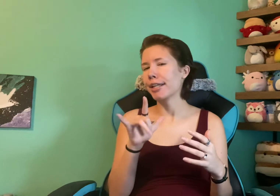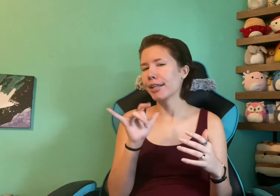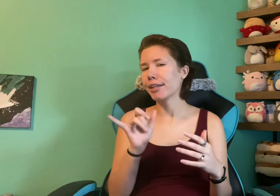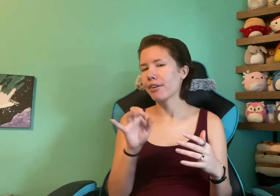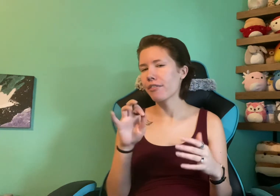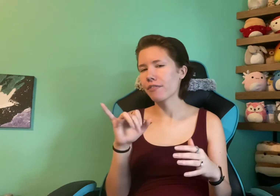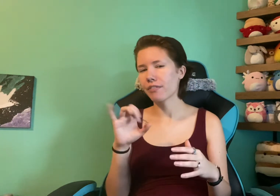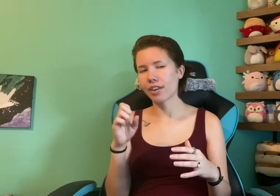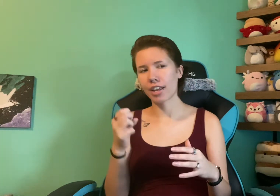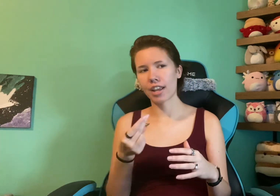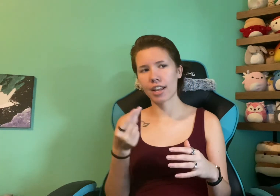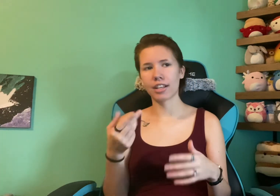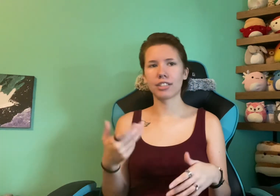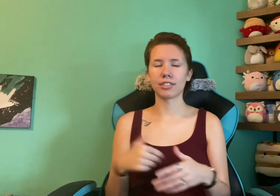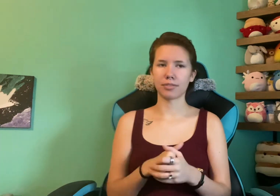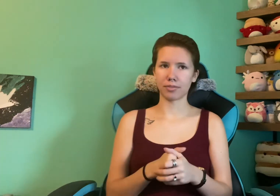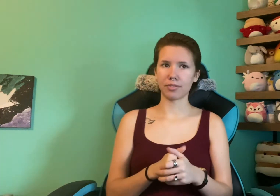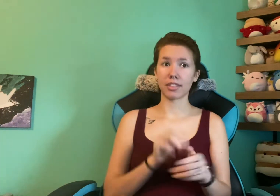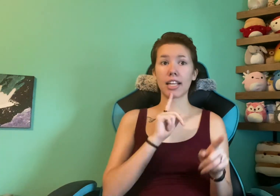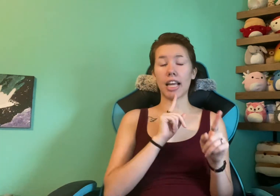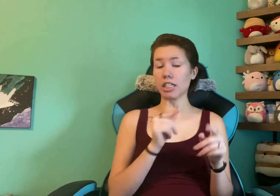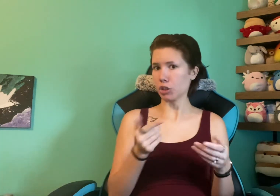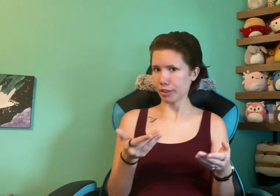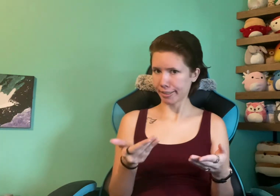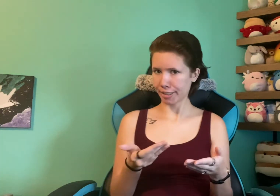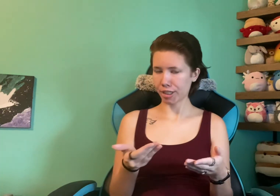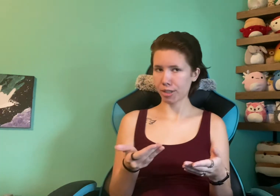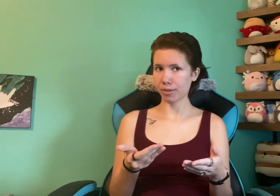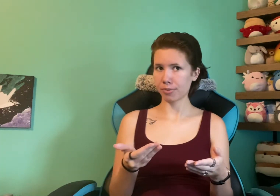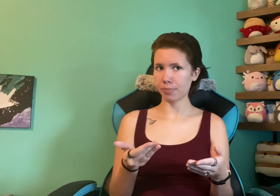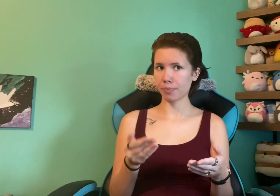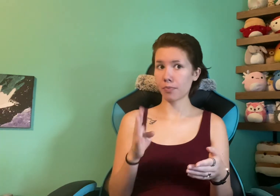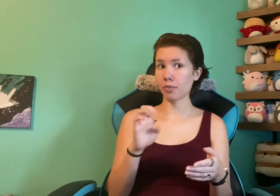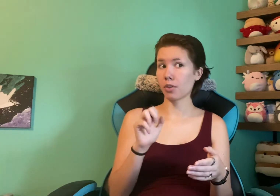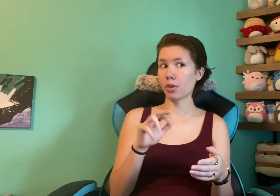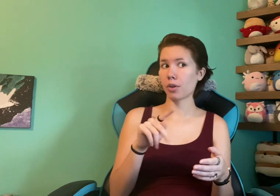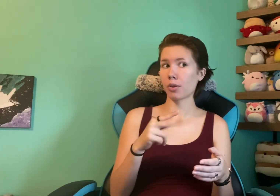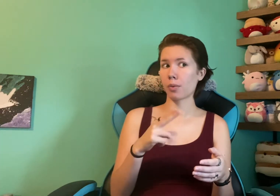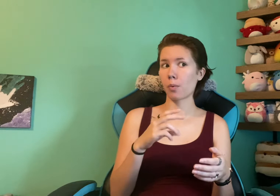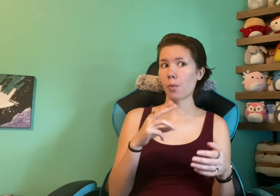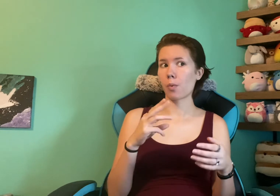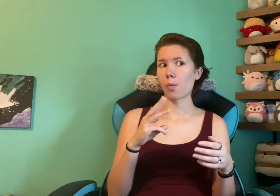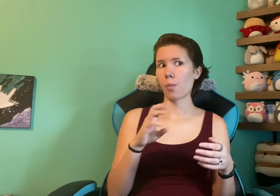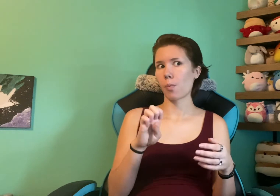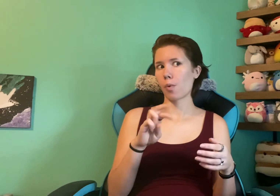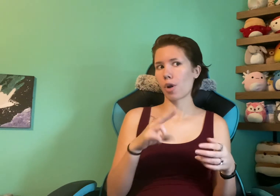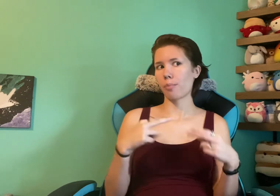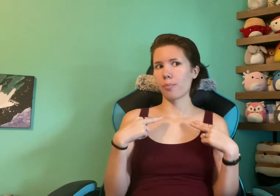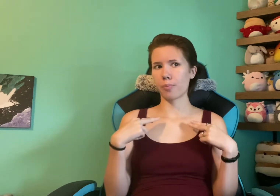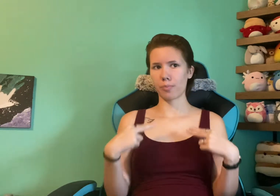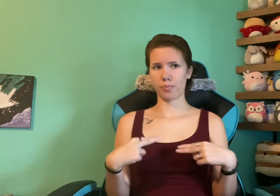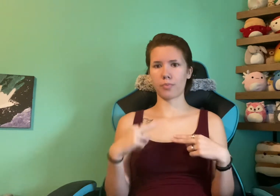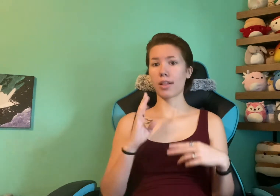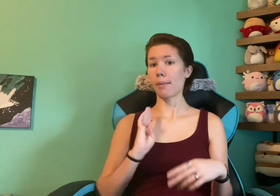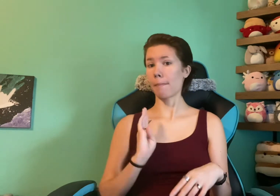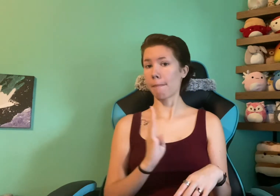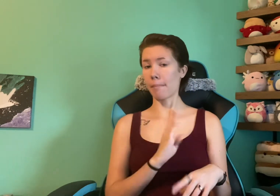So here the answers are, earthworms and humans are bilaterally symmetric. Sponges